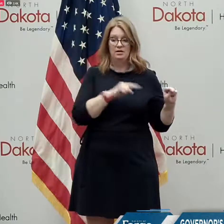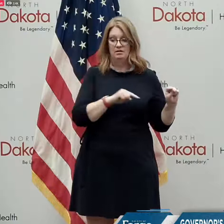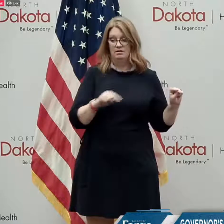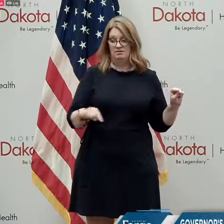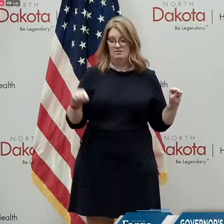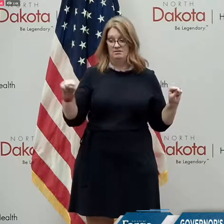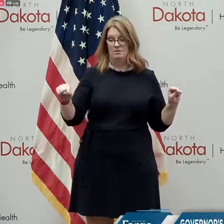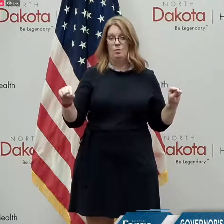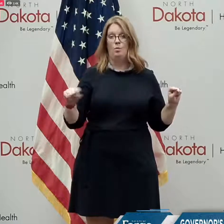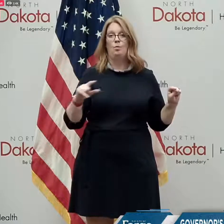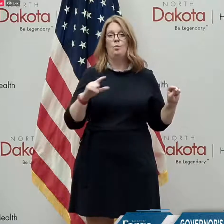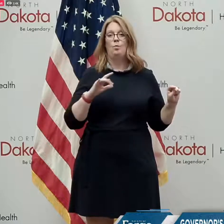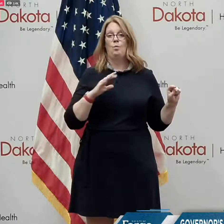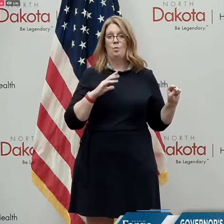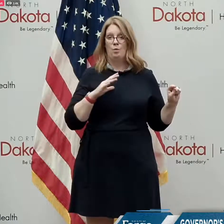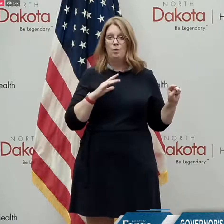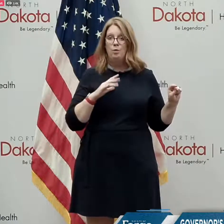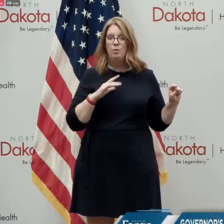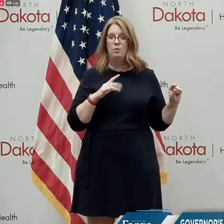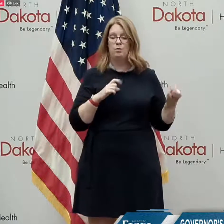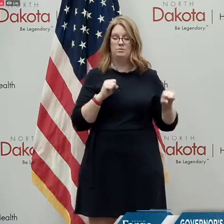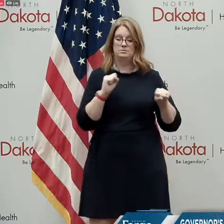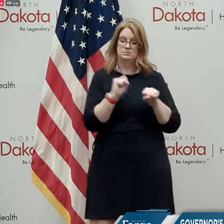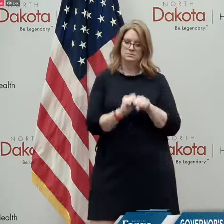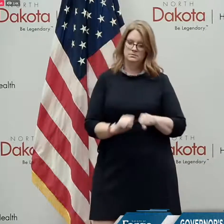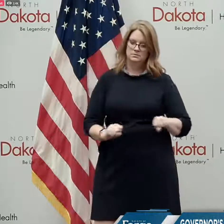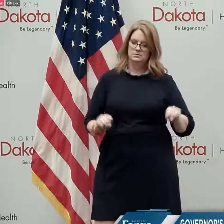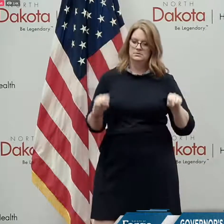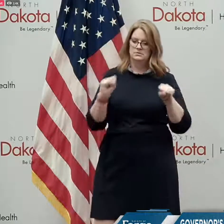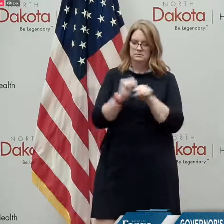hard to get our kids back in school